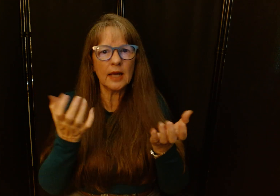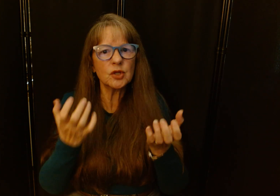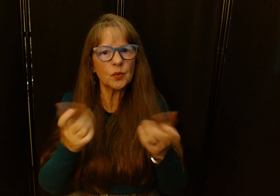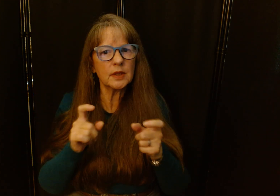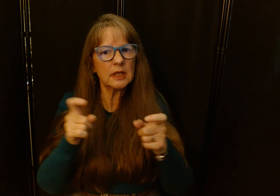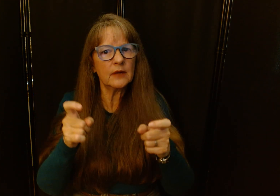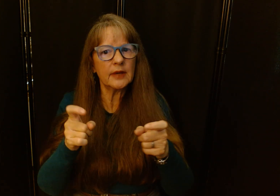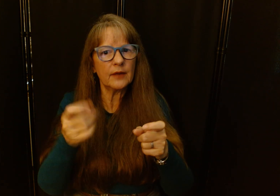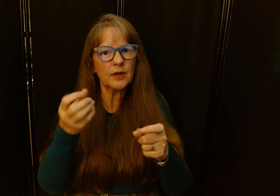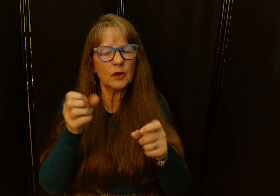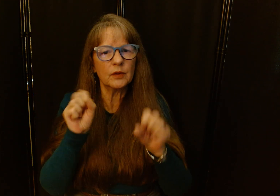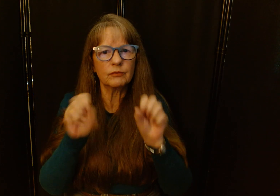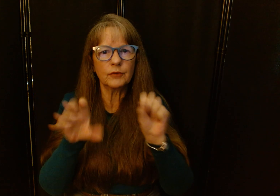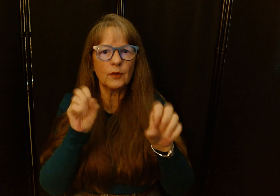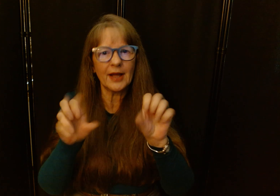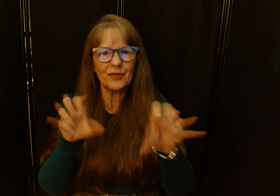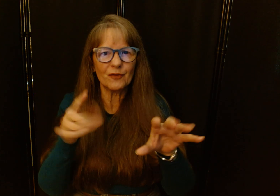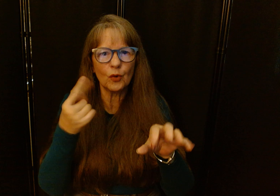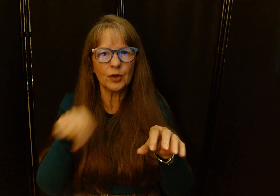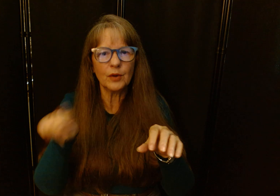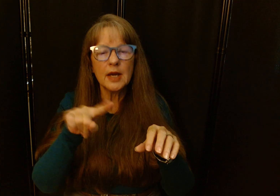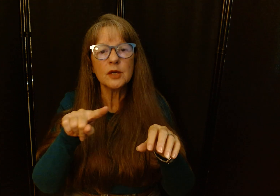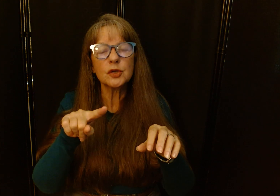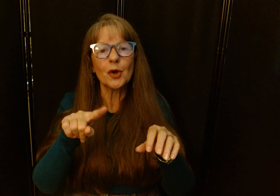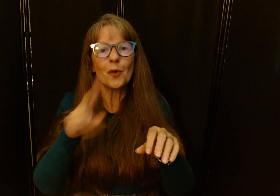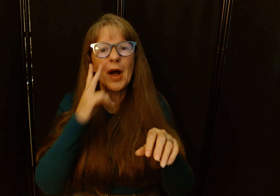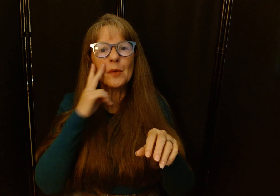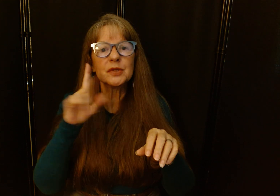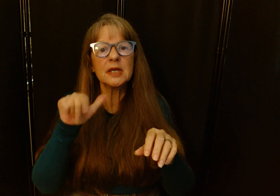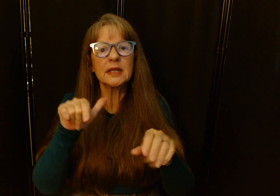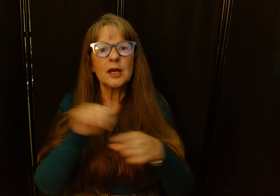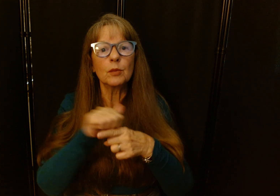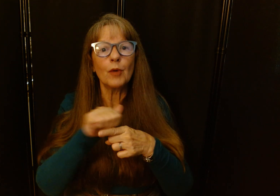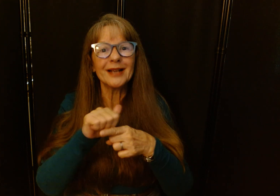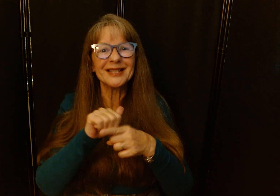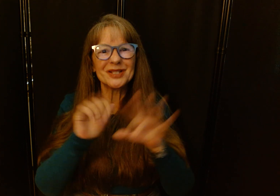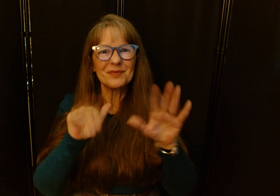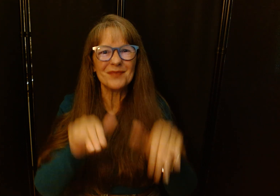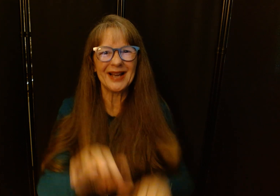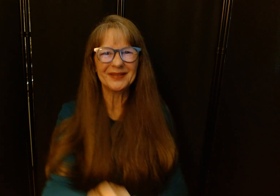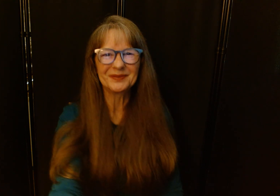wanted to give it out there and throw it out there for you. So I will see you later. Practice. Bye.